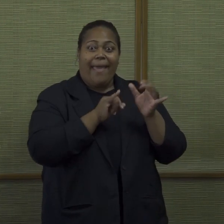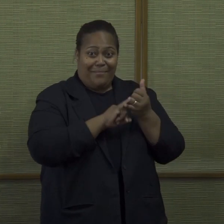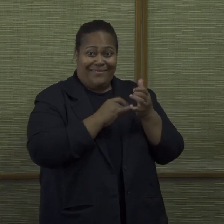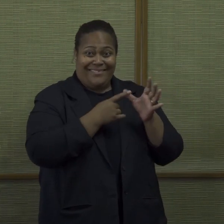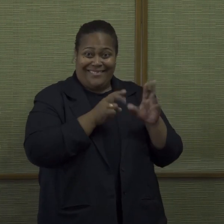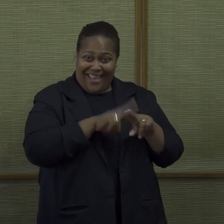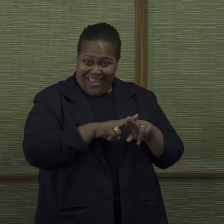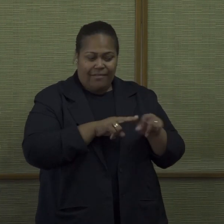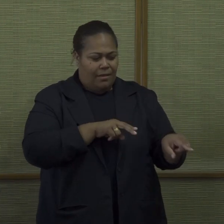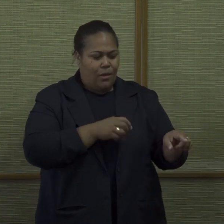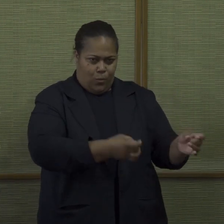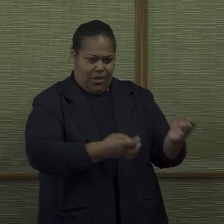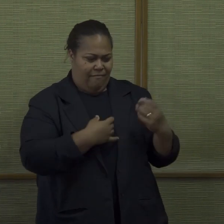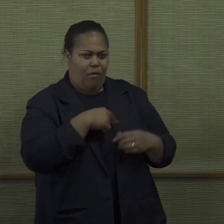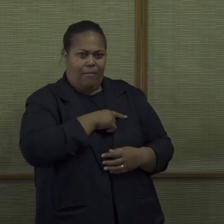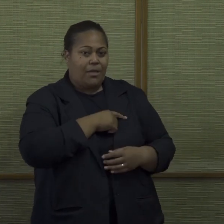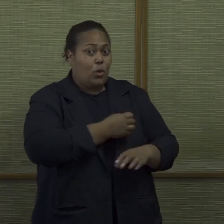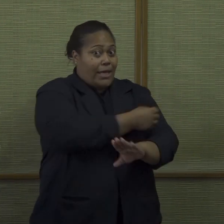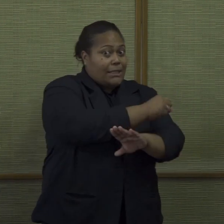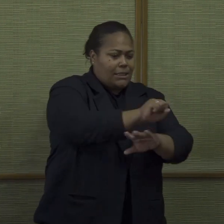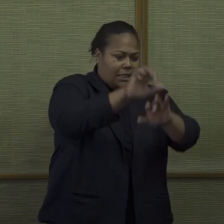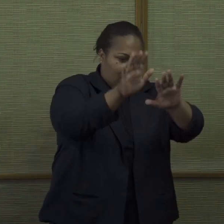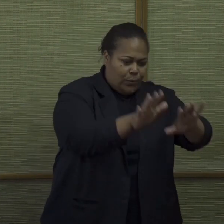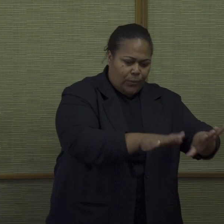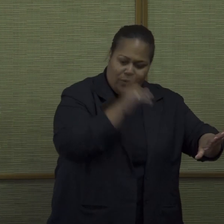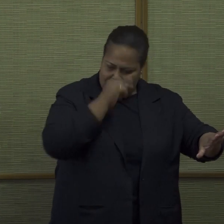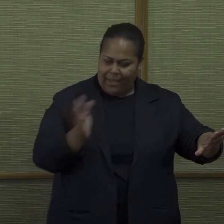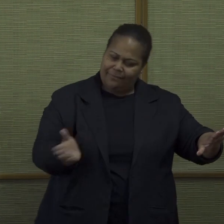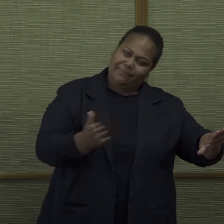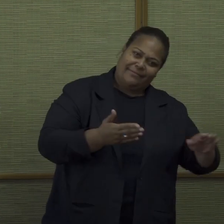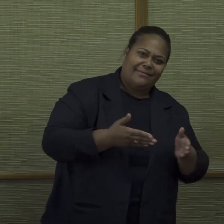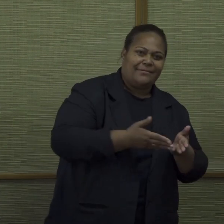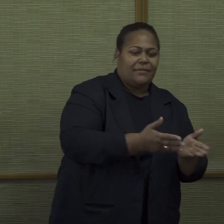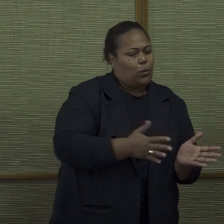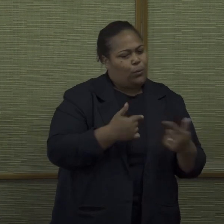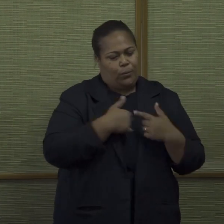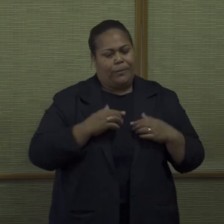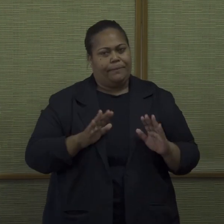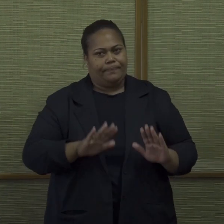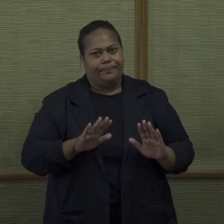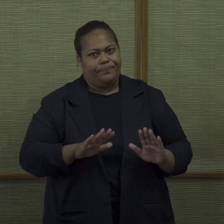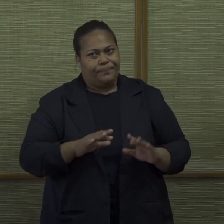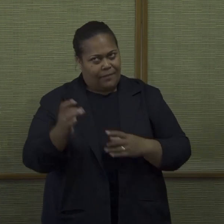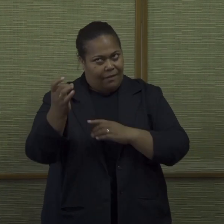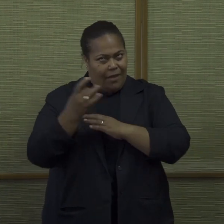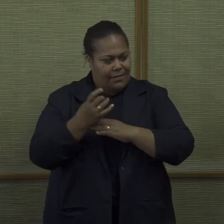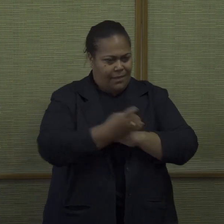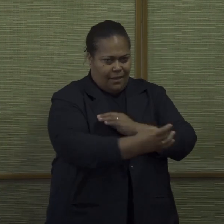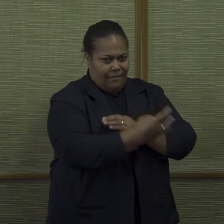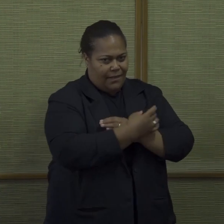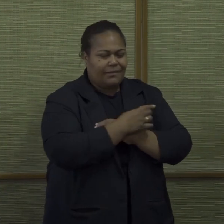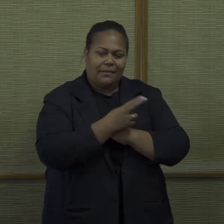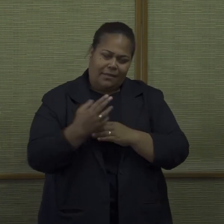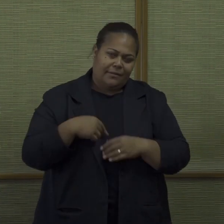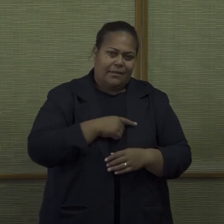then advise as per the expert in that area. But like I said, as of this morning, apart from Lau